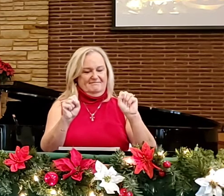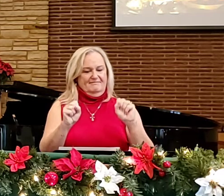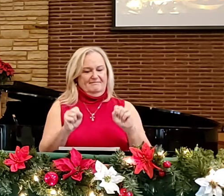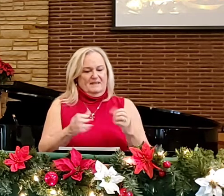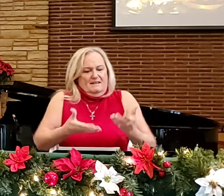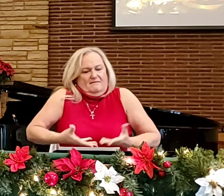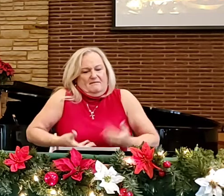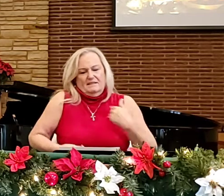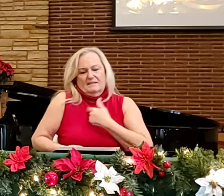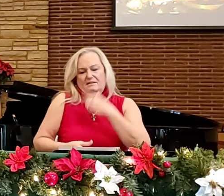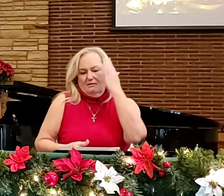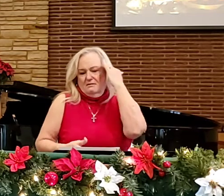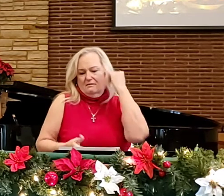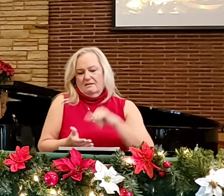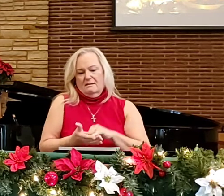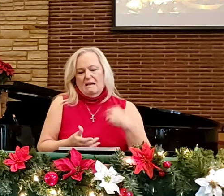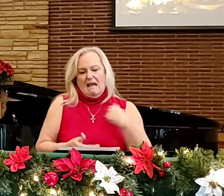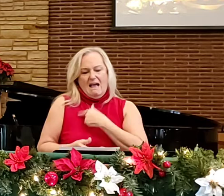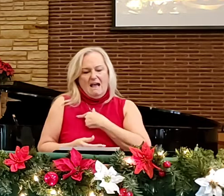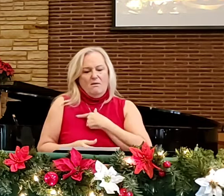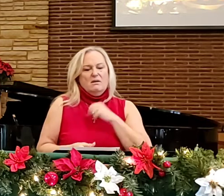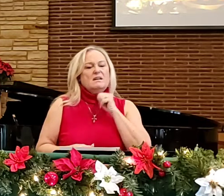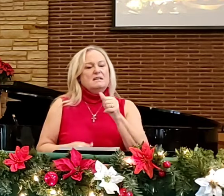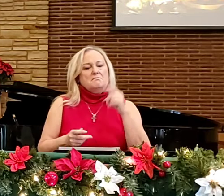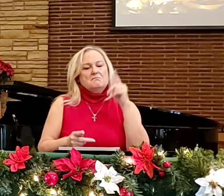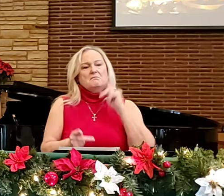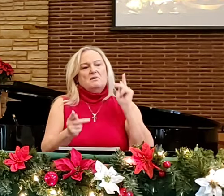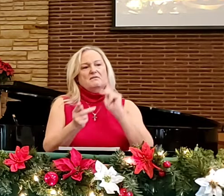It invites us to know that our imperfect,